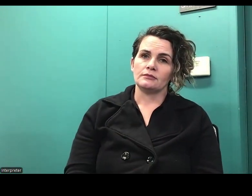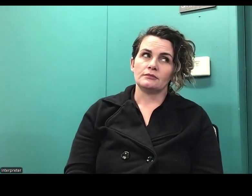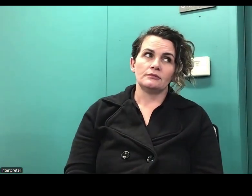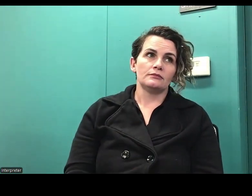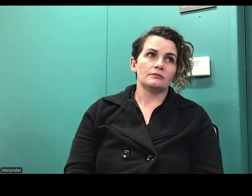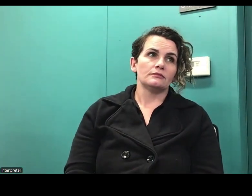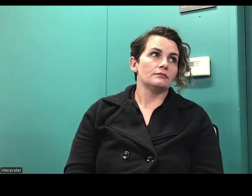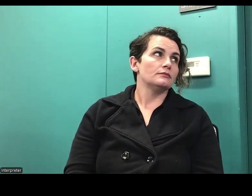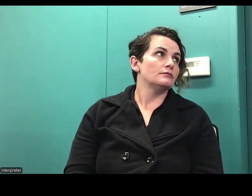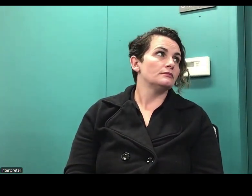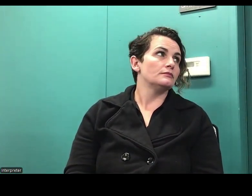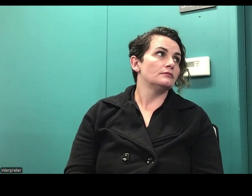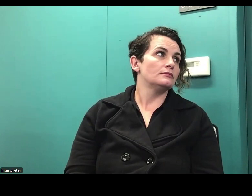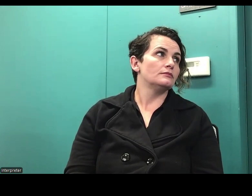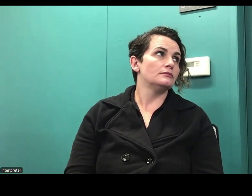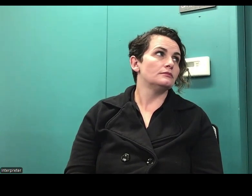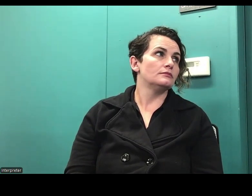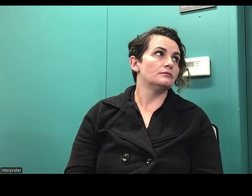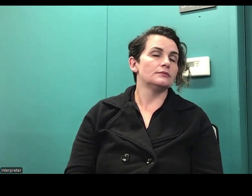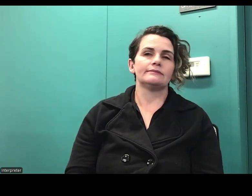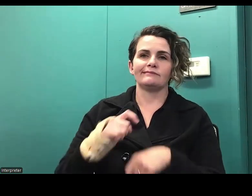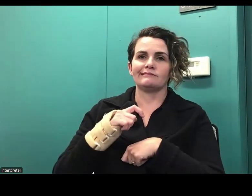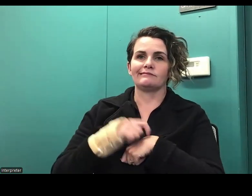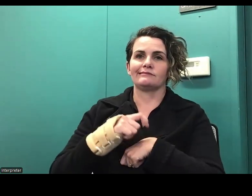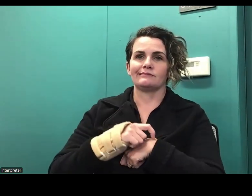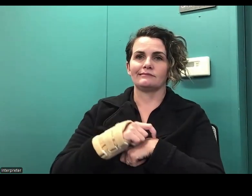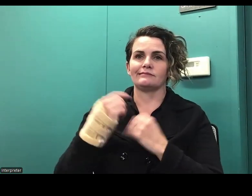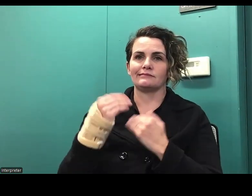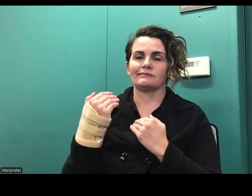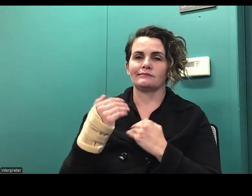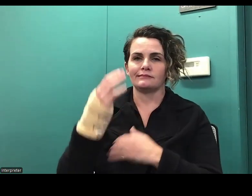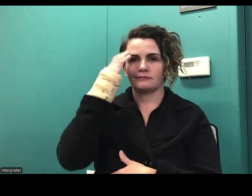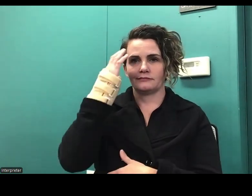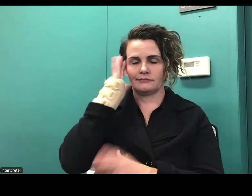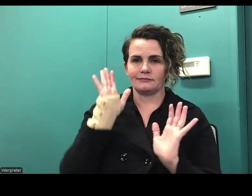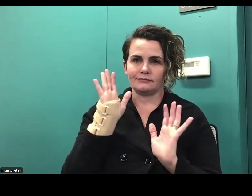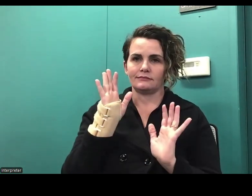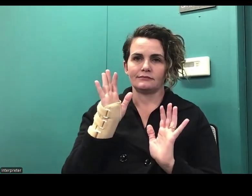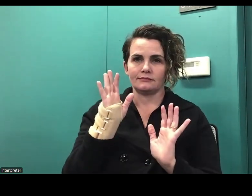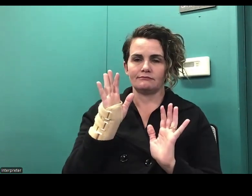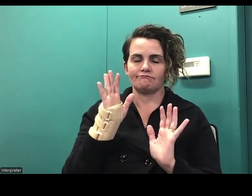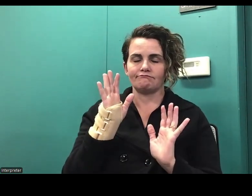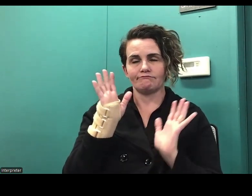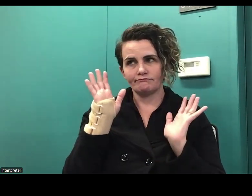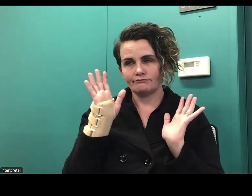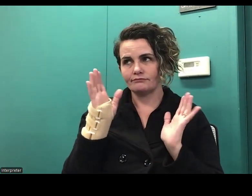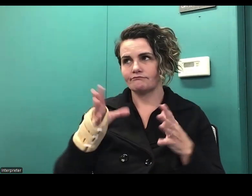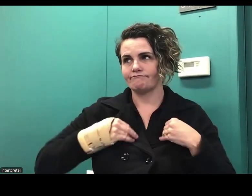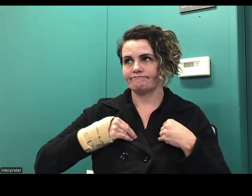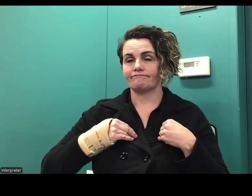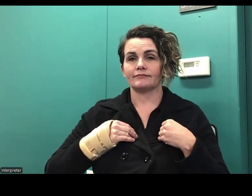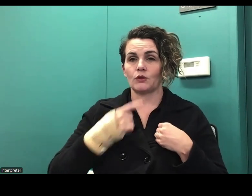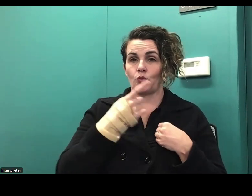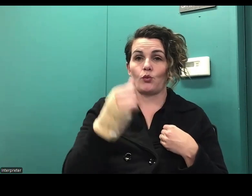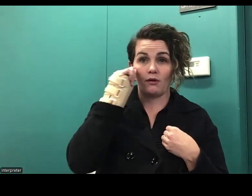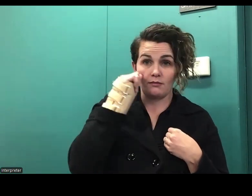No, I know. The time. the times. Hey, I know. It is what it is. Like I told Adam, he's like, are you